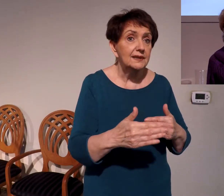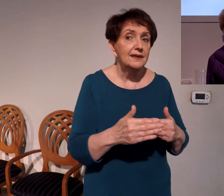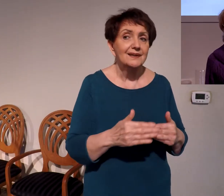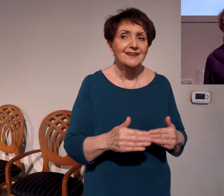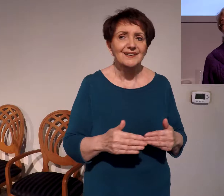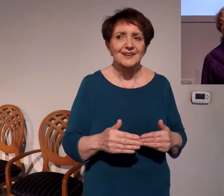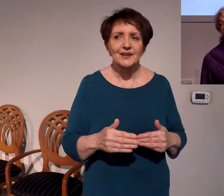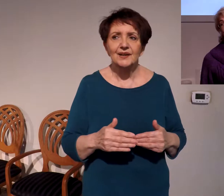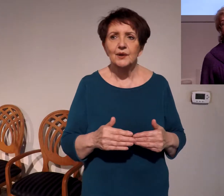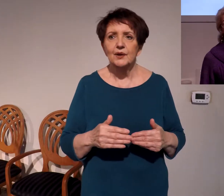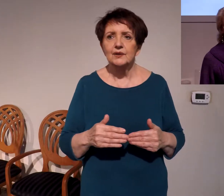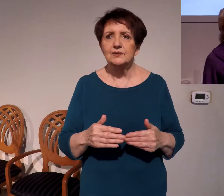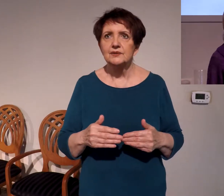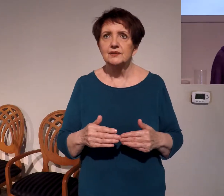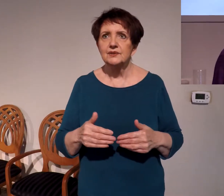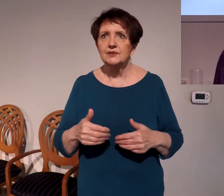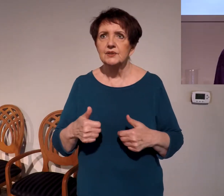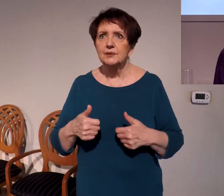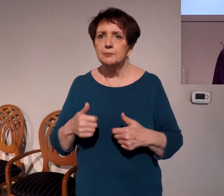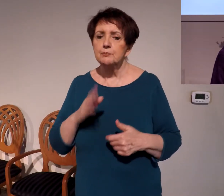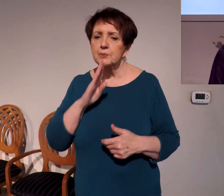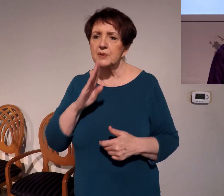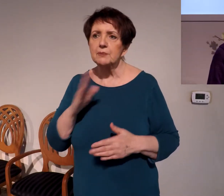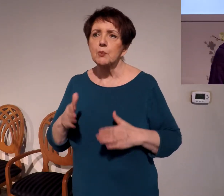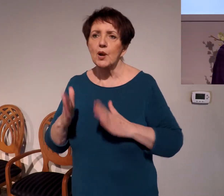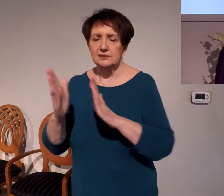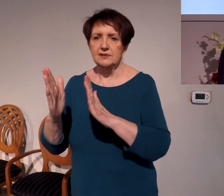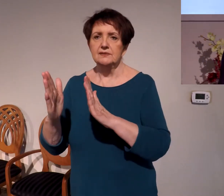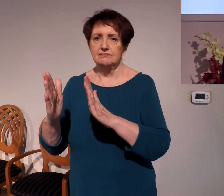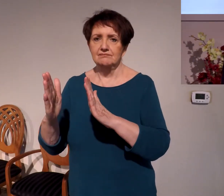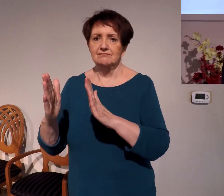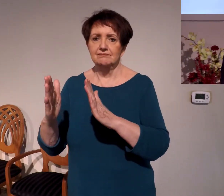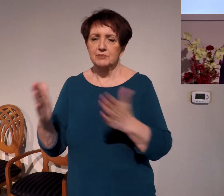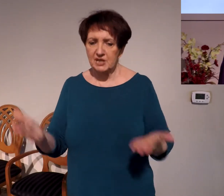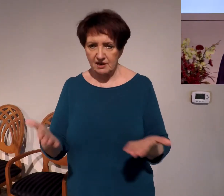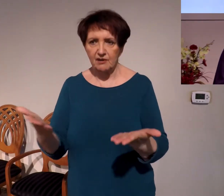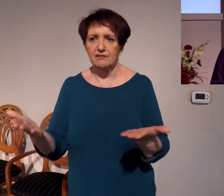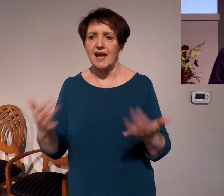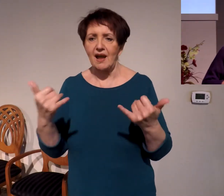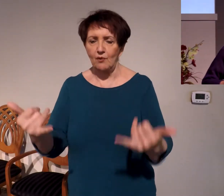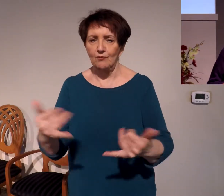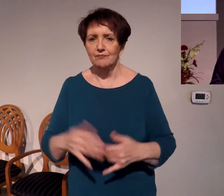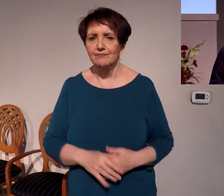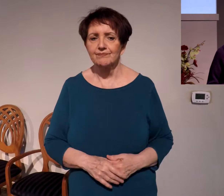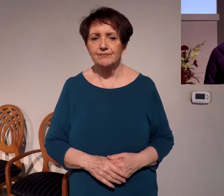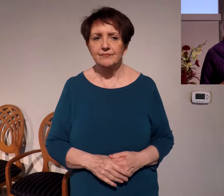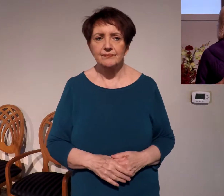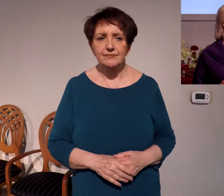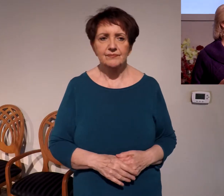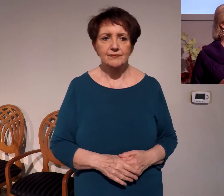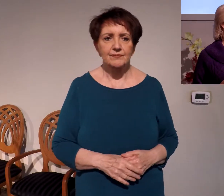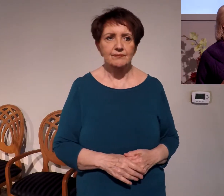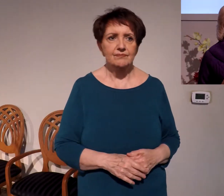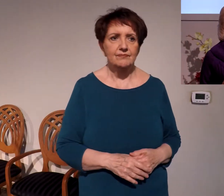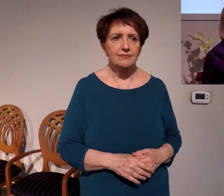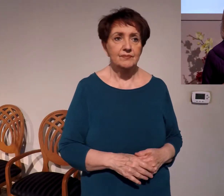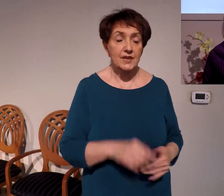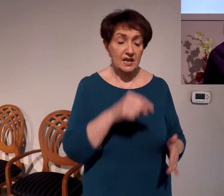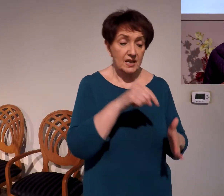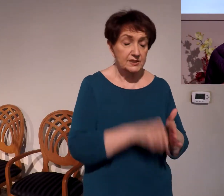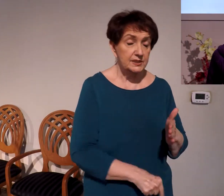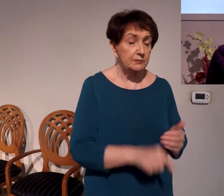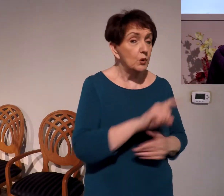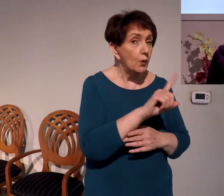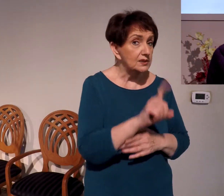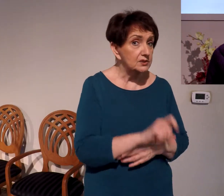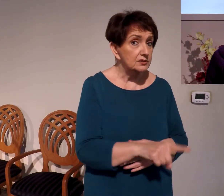those other things, is to try to be present in the moment. One of the most profound questions to ask when we feel